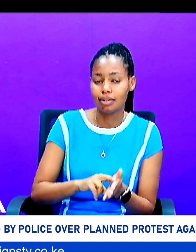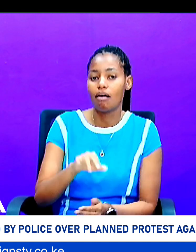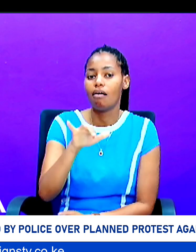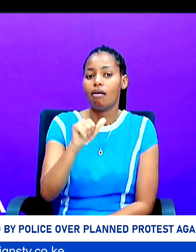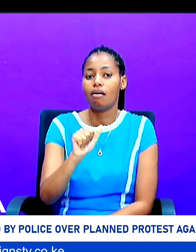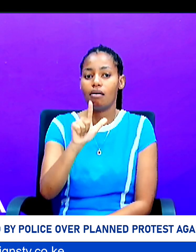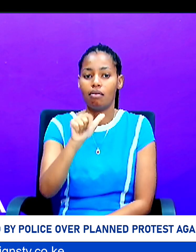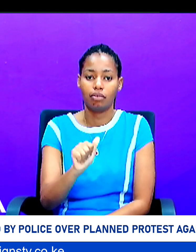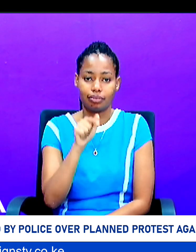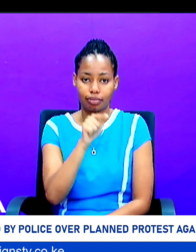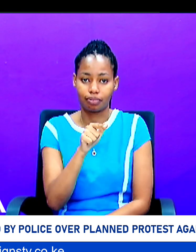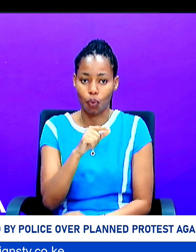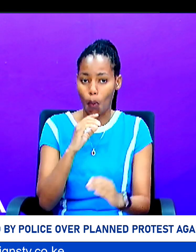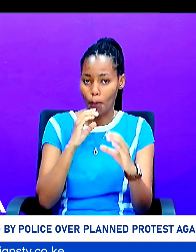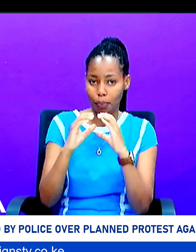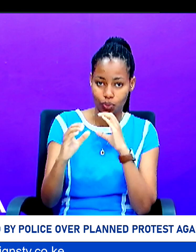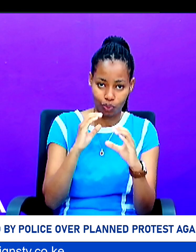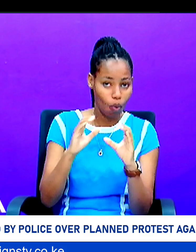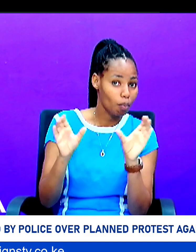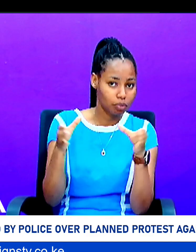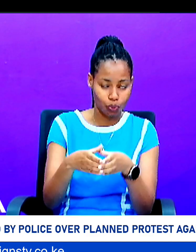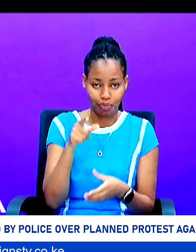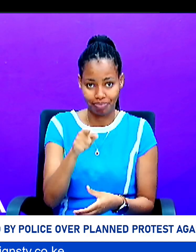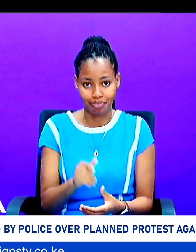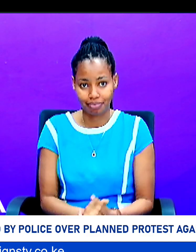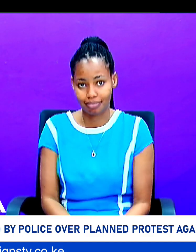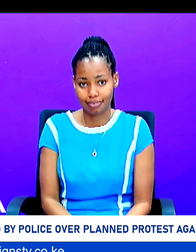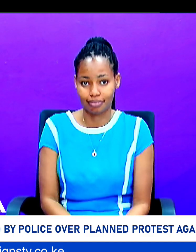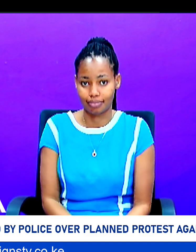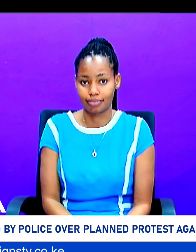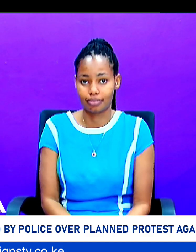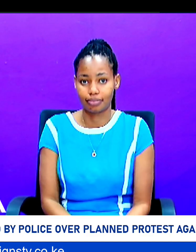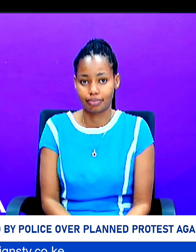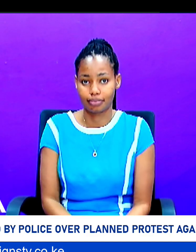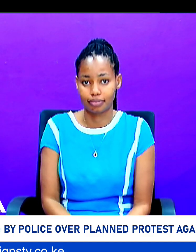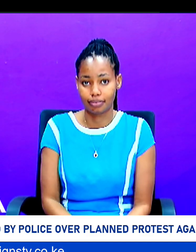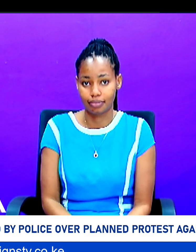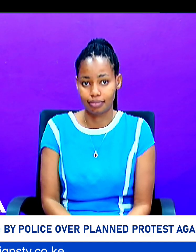after his questioning, Reagan confirmed he received the summon on Saturday.